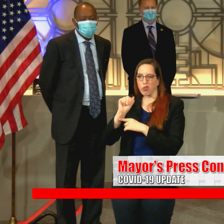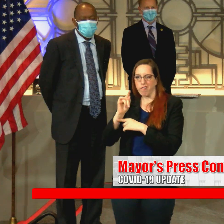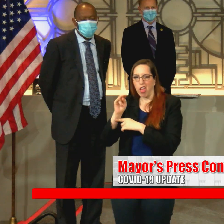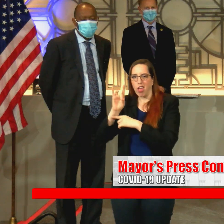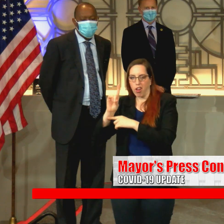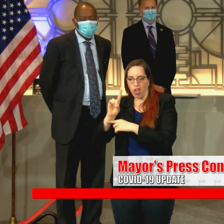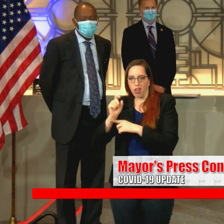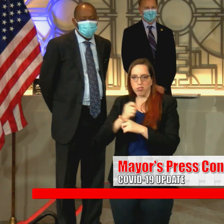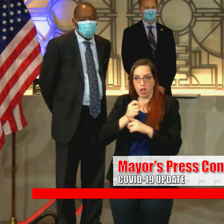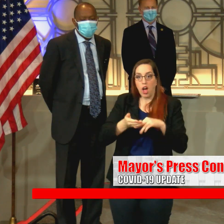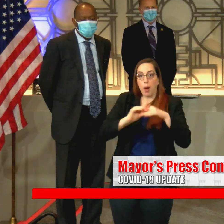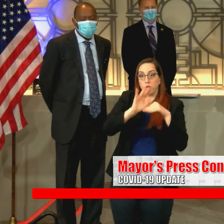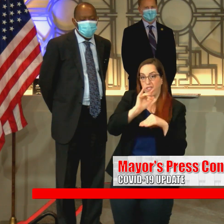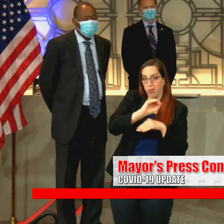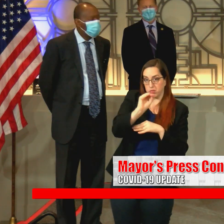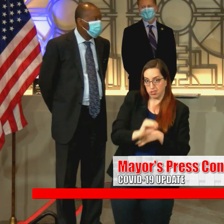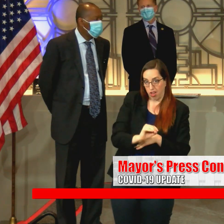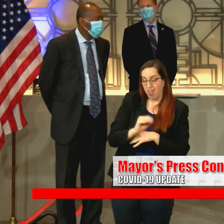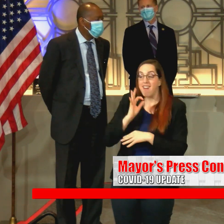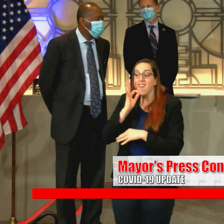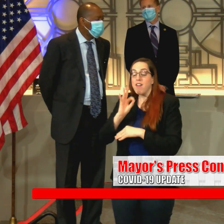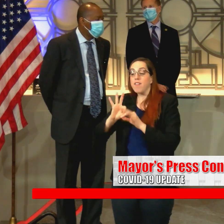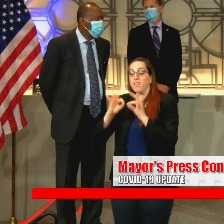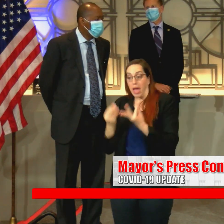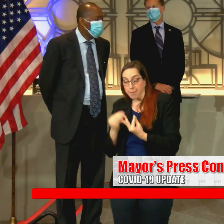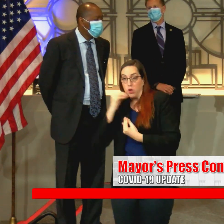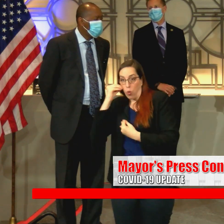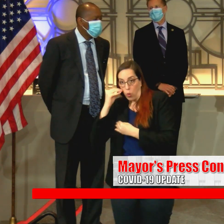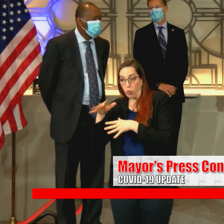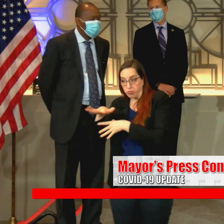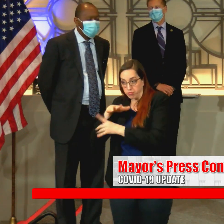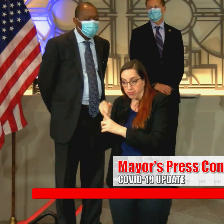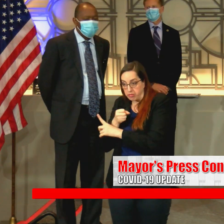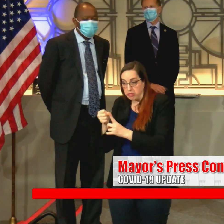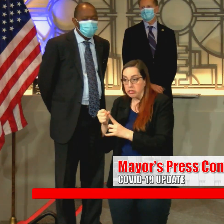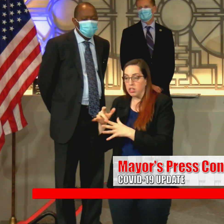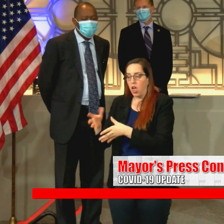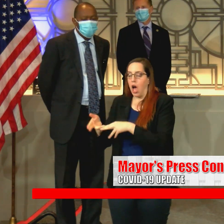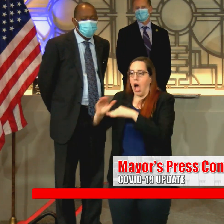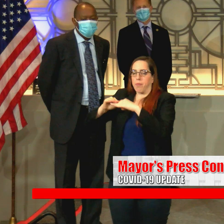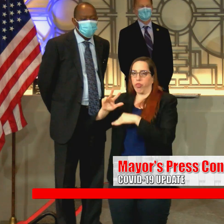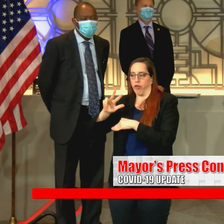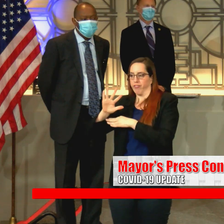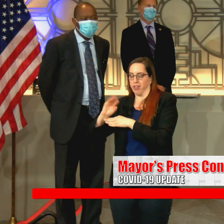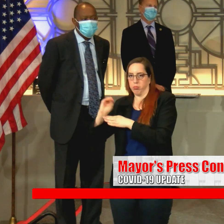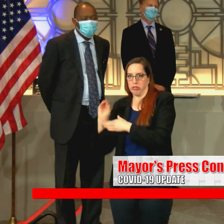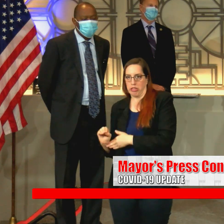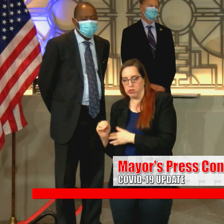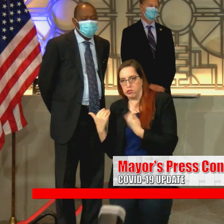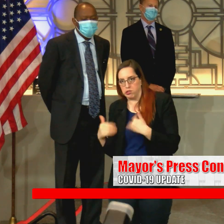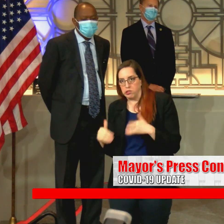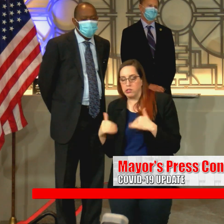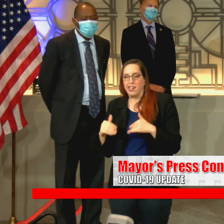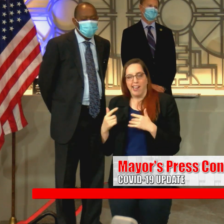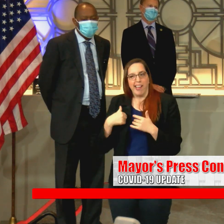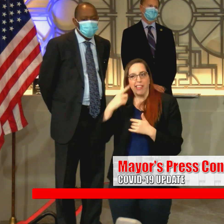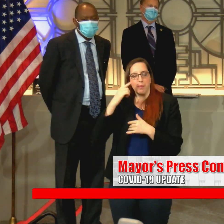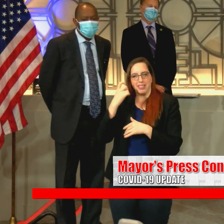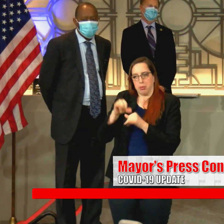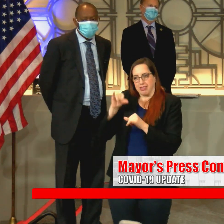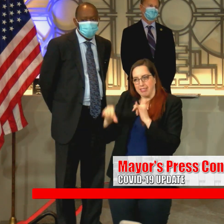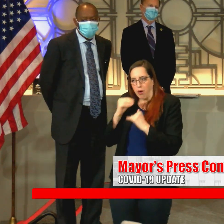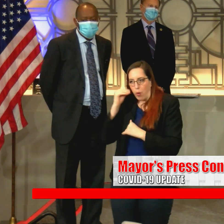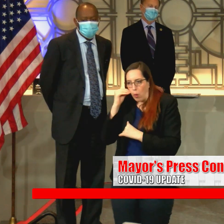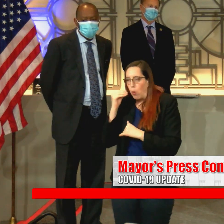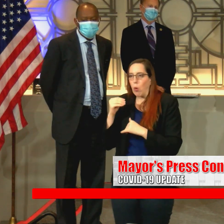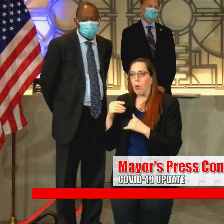violence, aggravated assault are up 35%. And again, that speaks to people being, I think, sheltering in place,